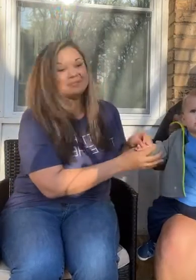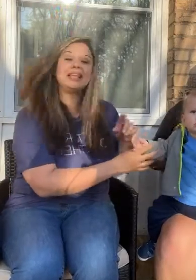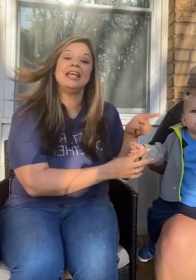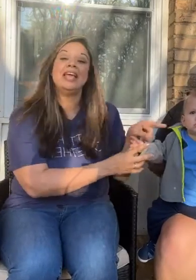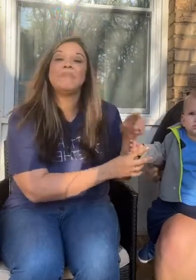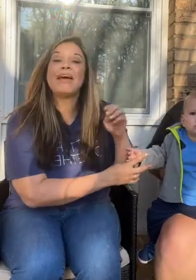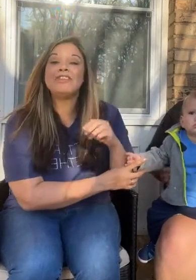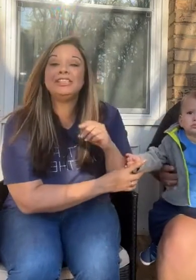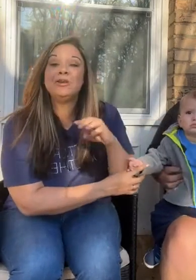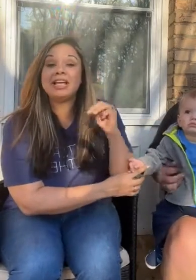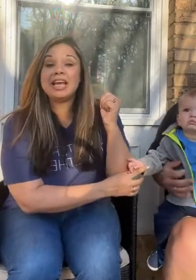And Maverick's